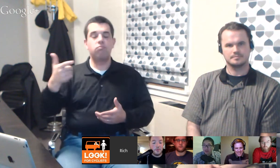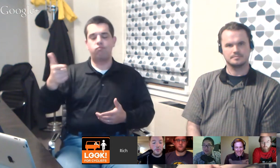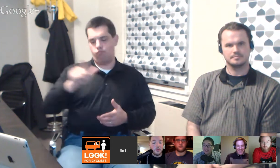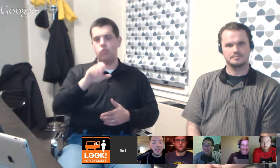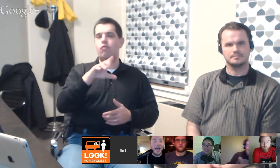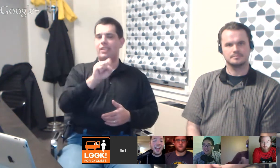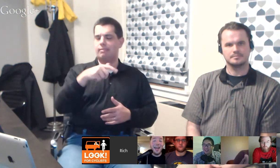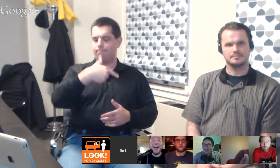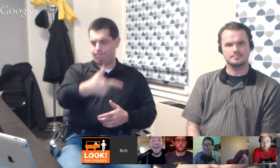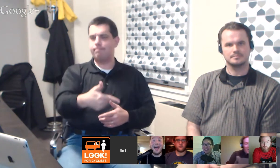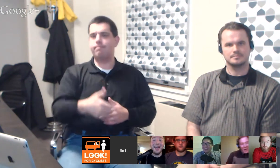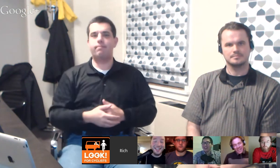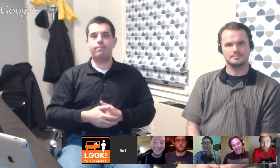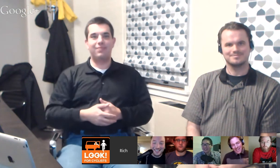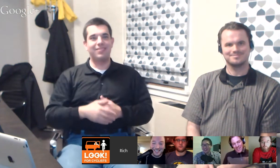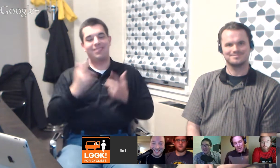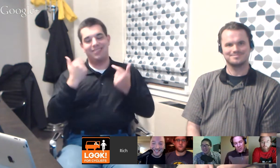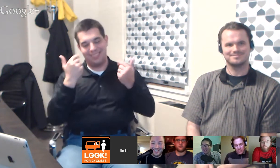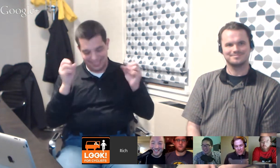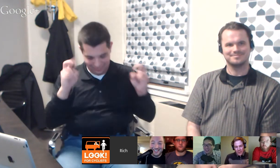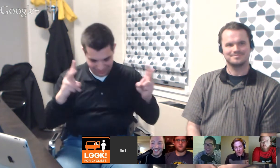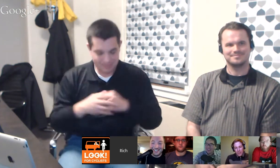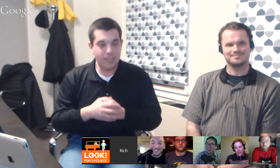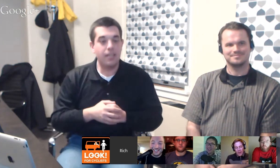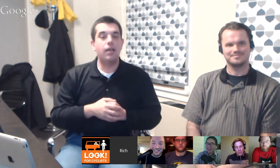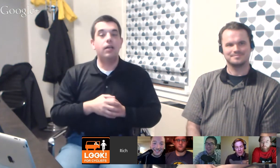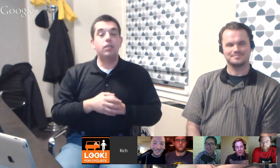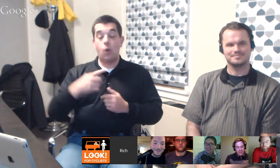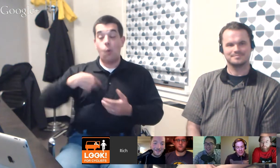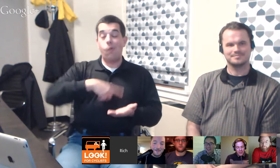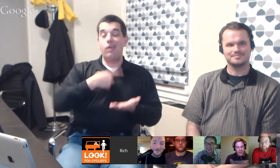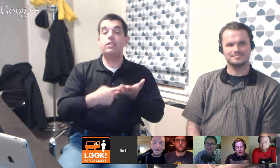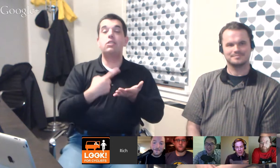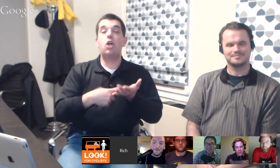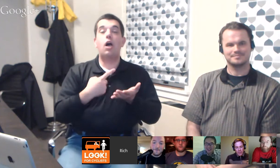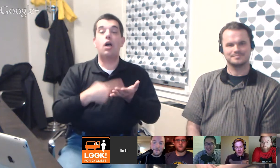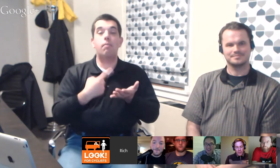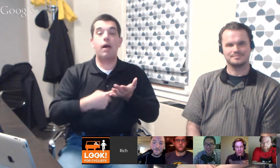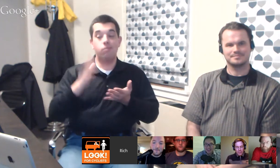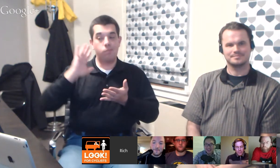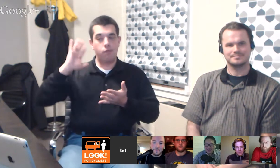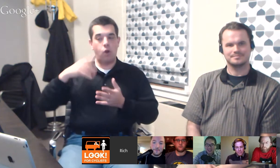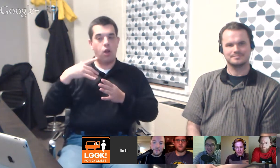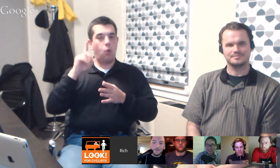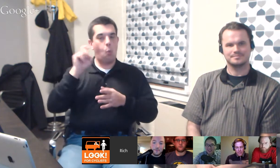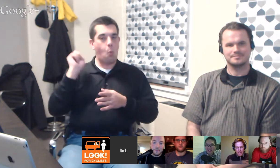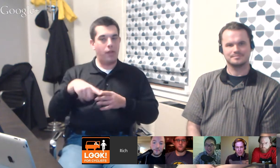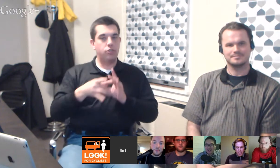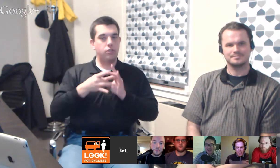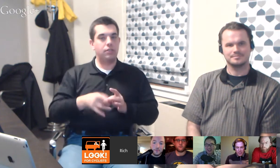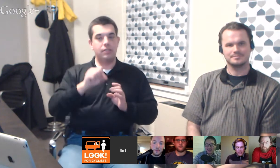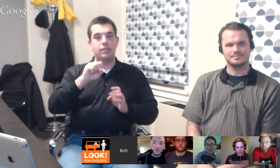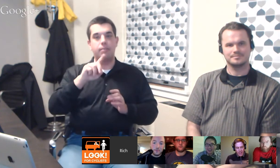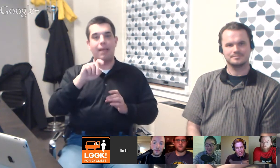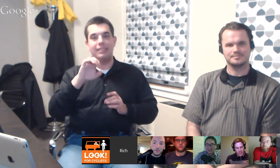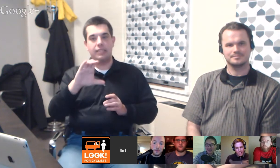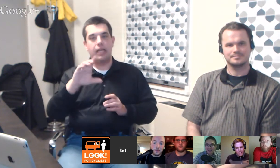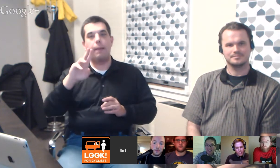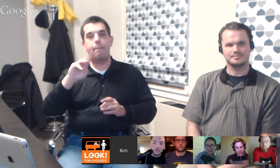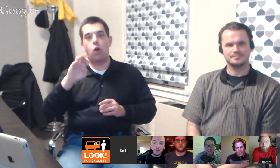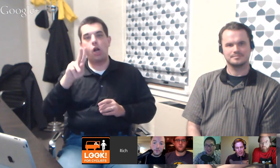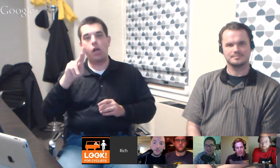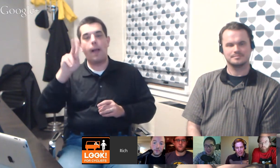Chris. Okay, so we talk about, or the earlier question was about semantic markup,